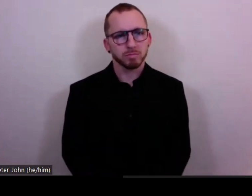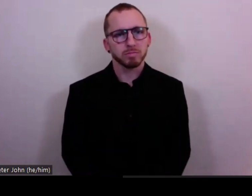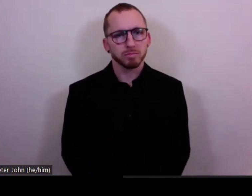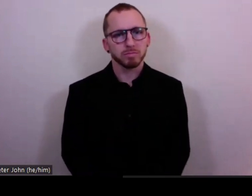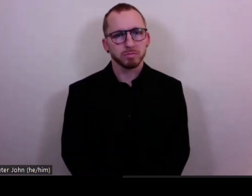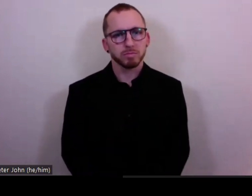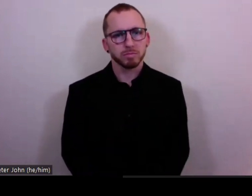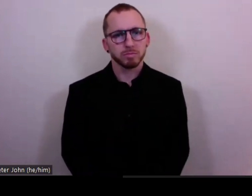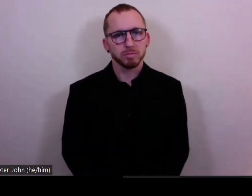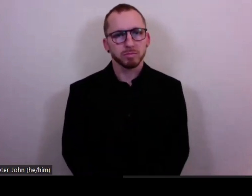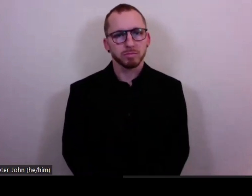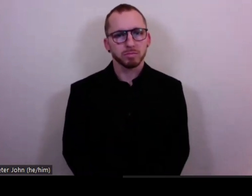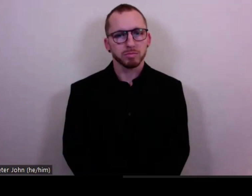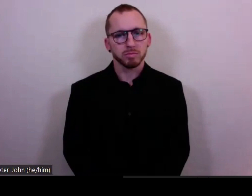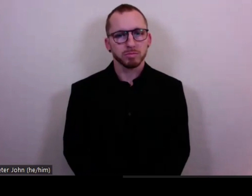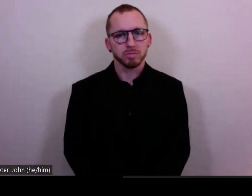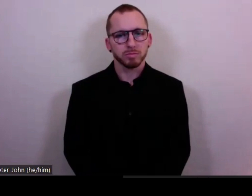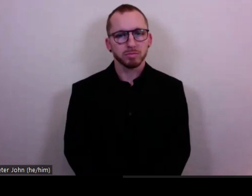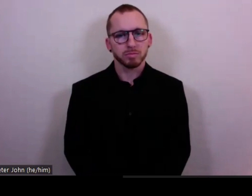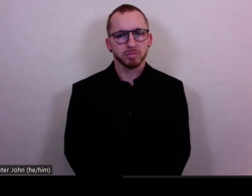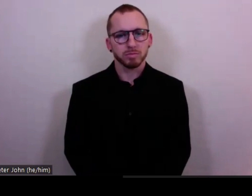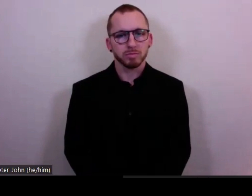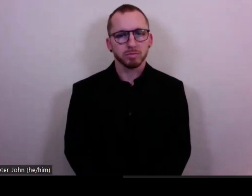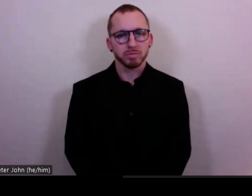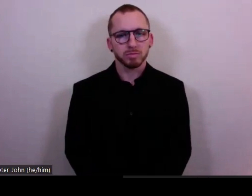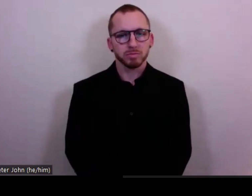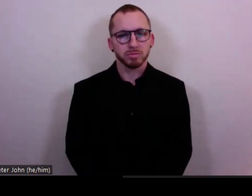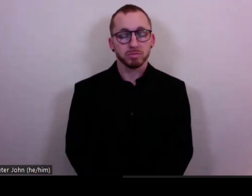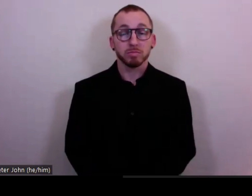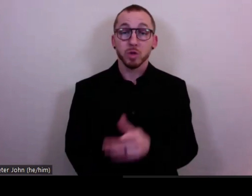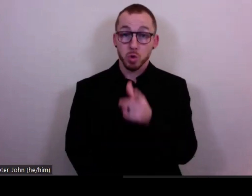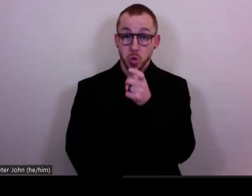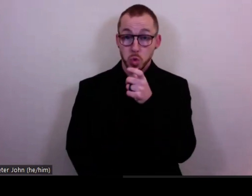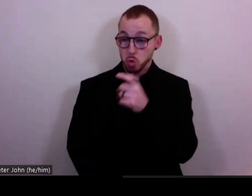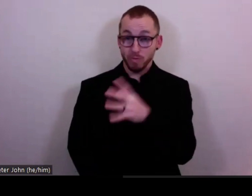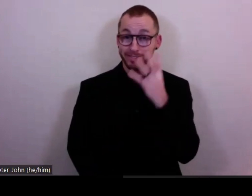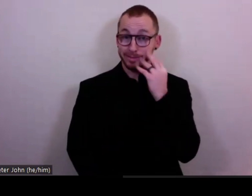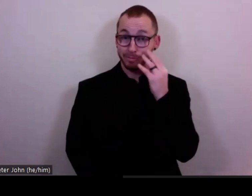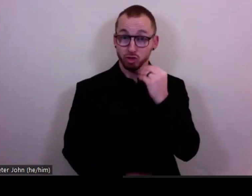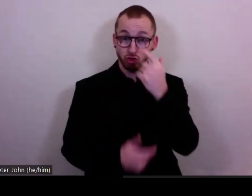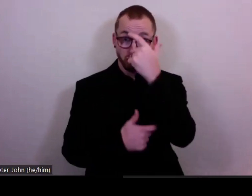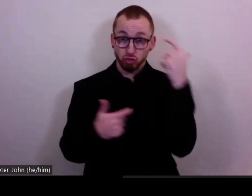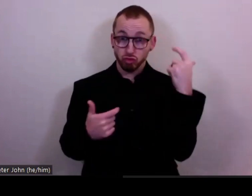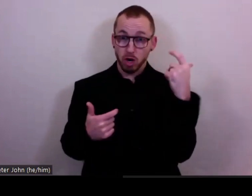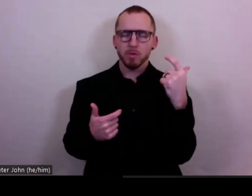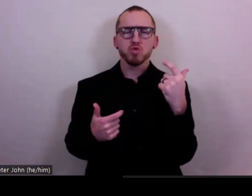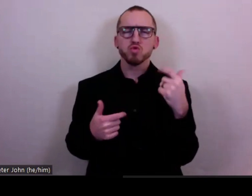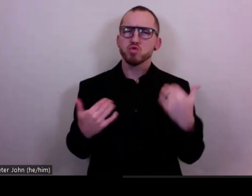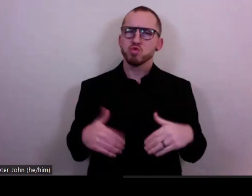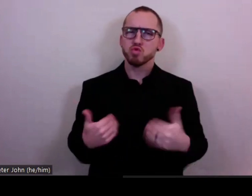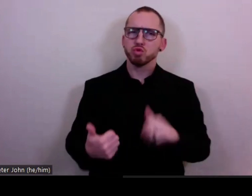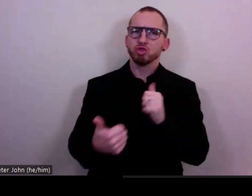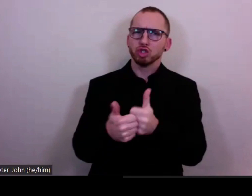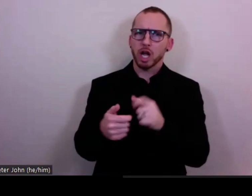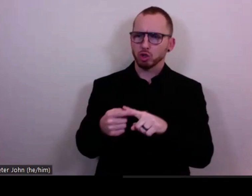toilet train young children that have experienced trauma. And we'll talk about that in a second.